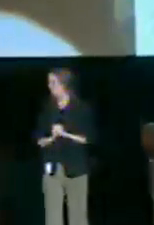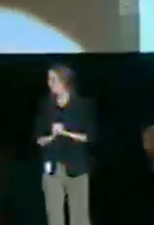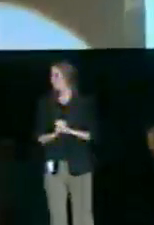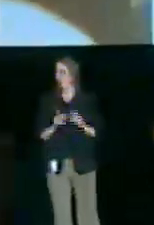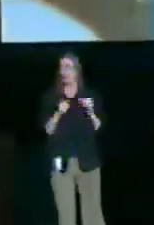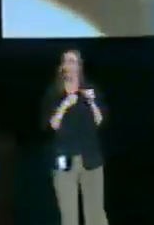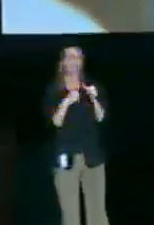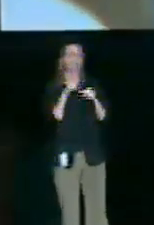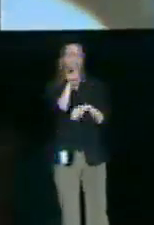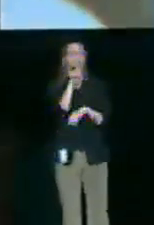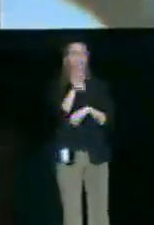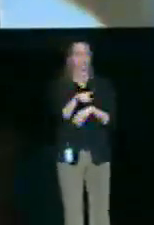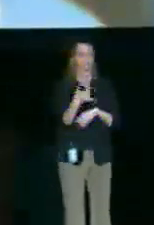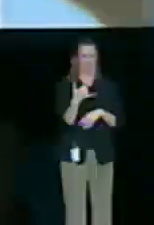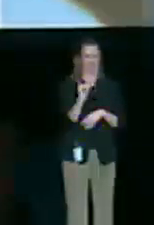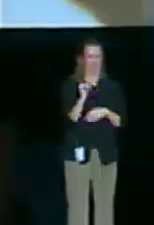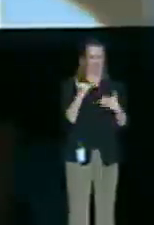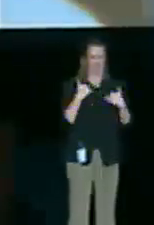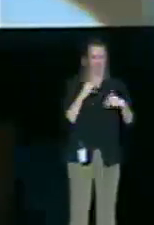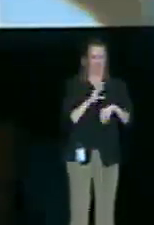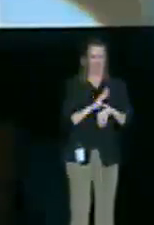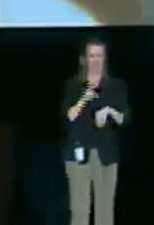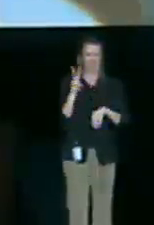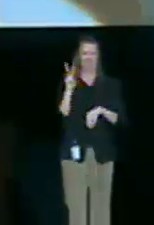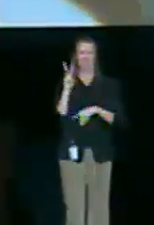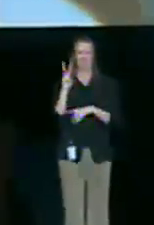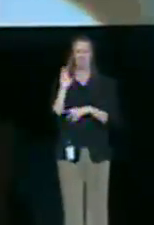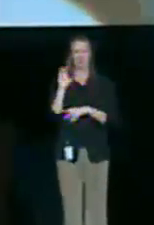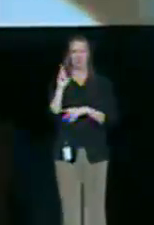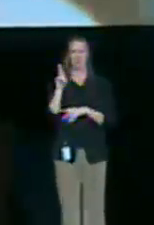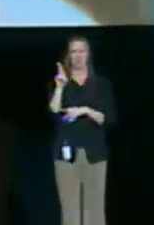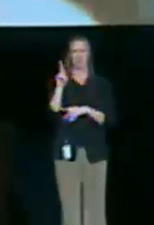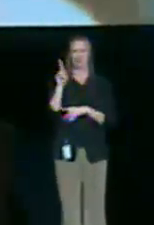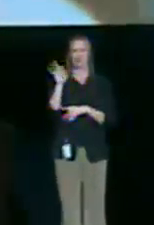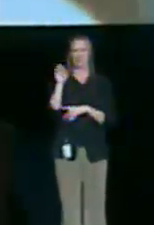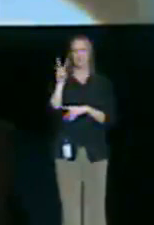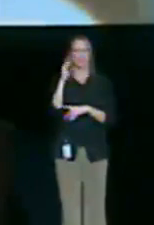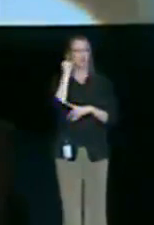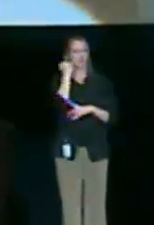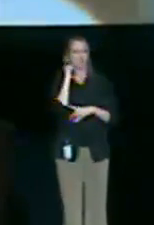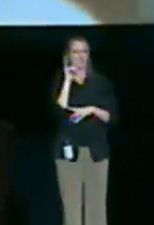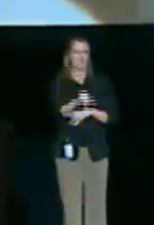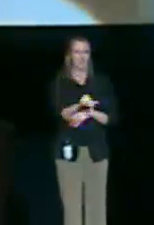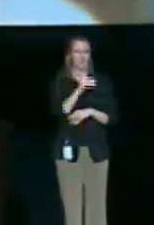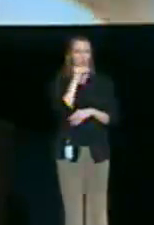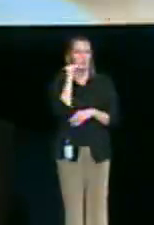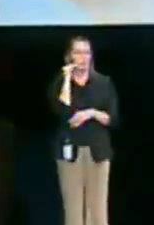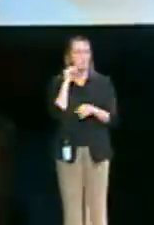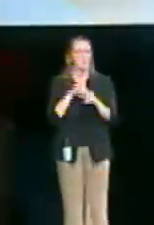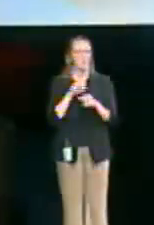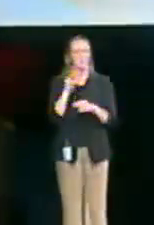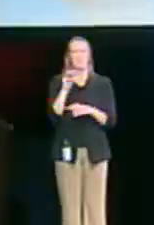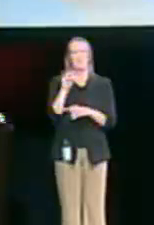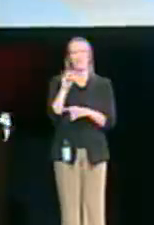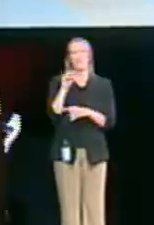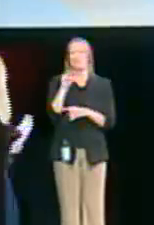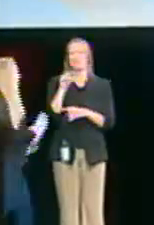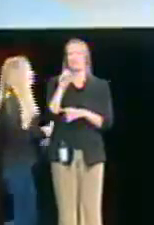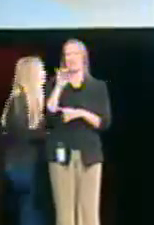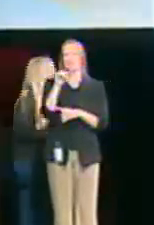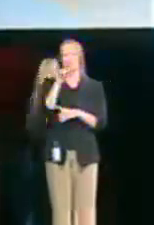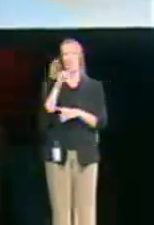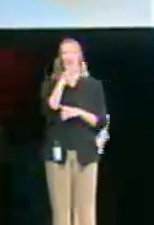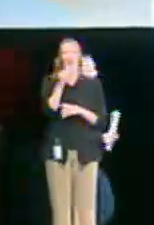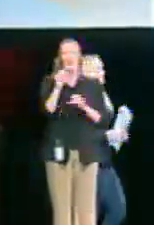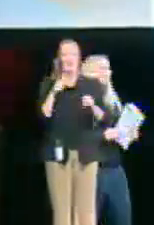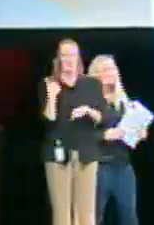So our first question, is there still a 6 p.m. curfew for those in their homes in Montecito? And can we use our dishwashers with